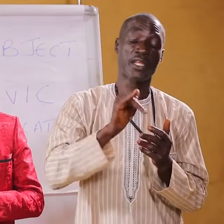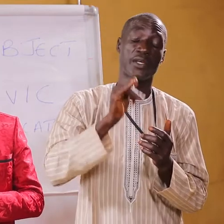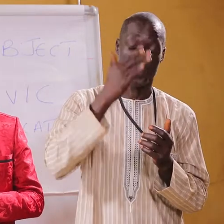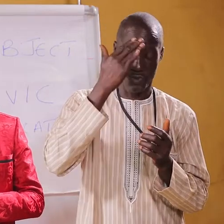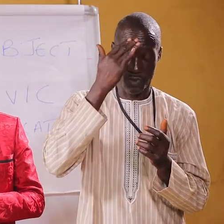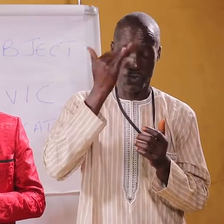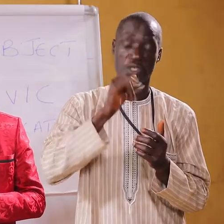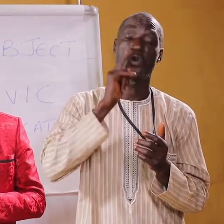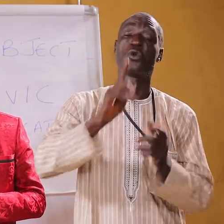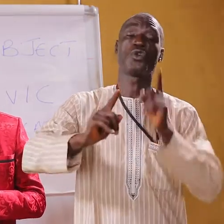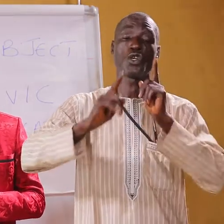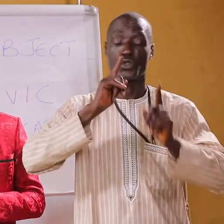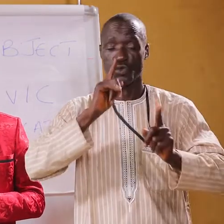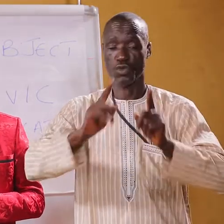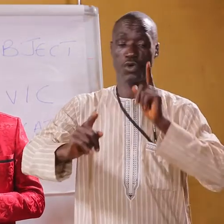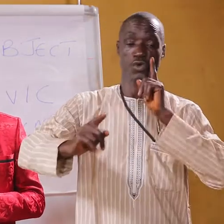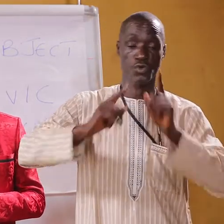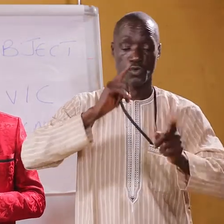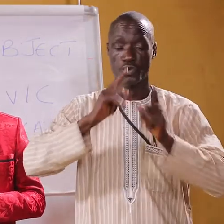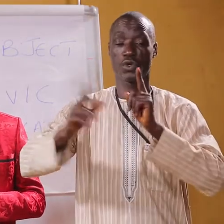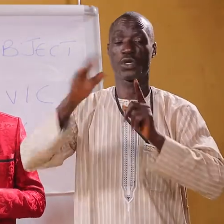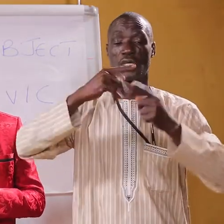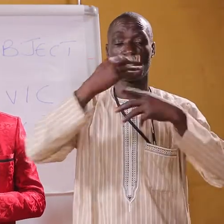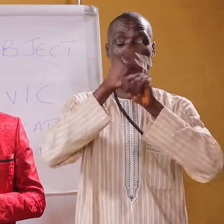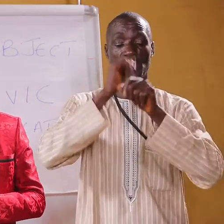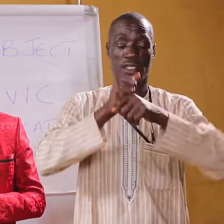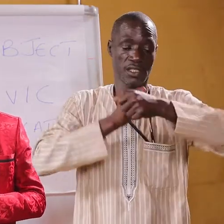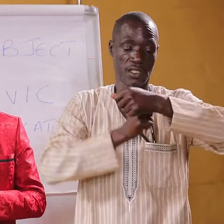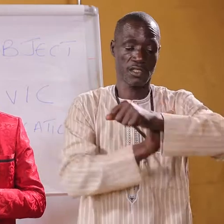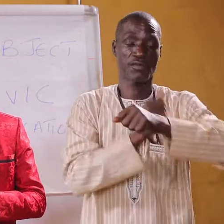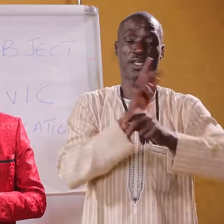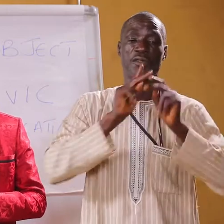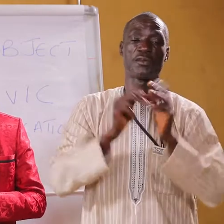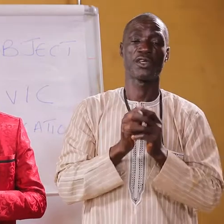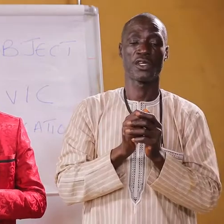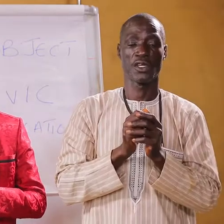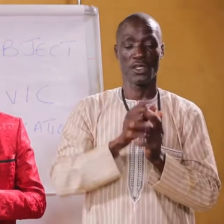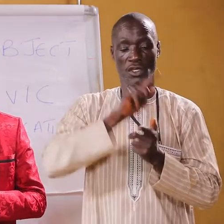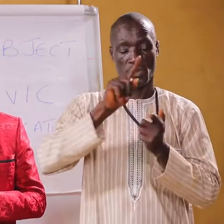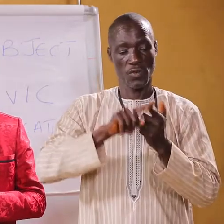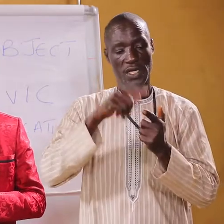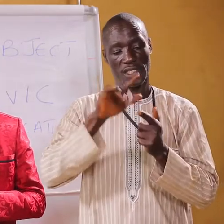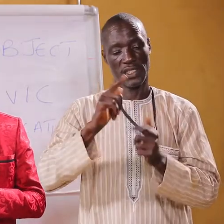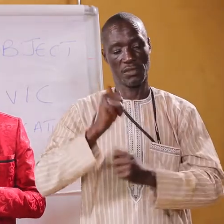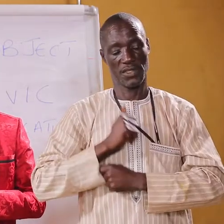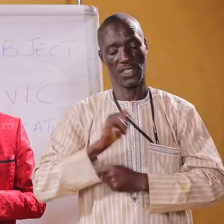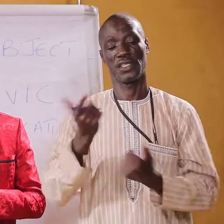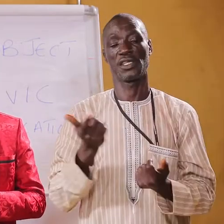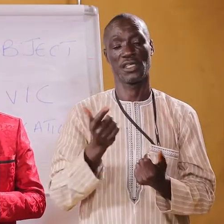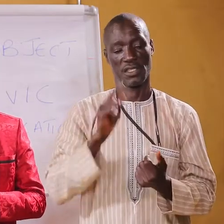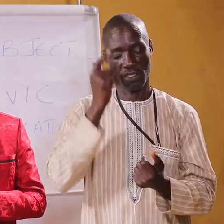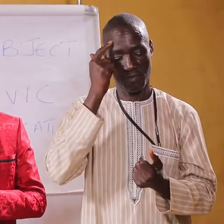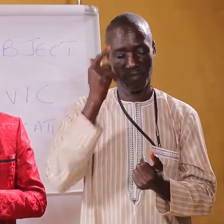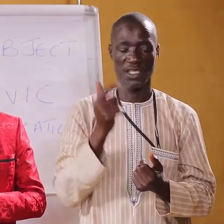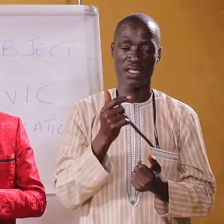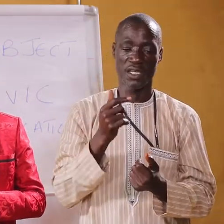and fight against their oppression of citizens. And so you discover that military regimes don't give